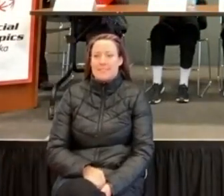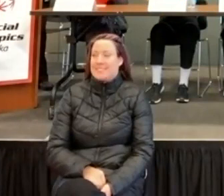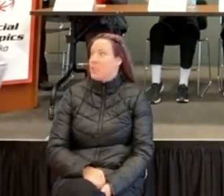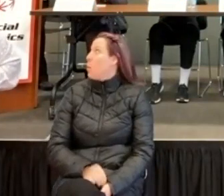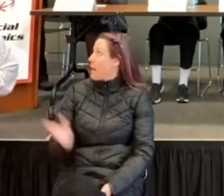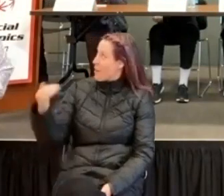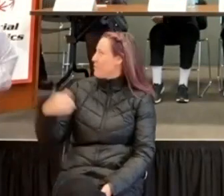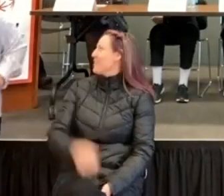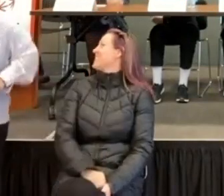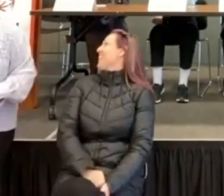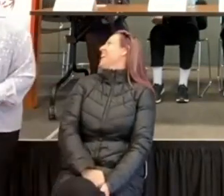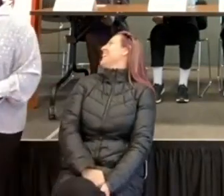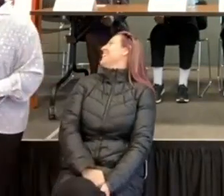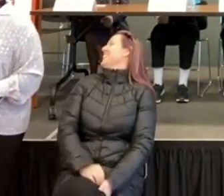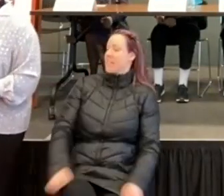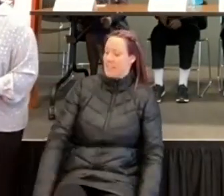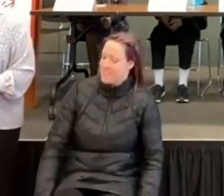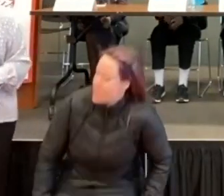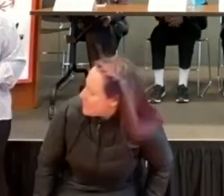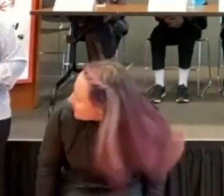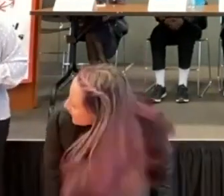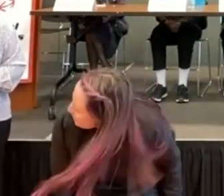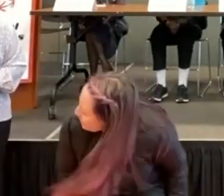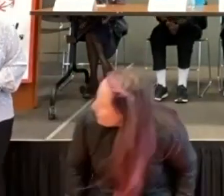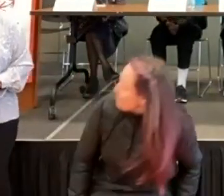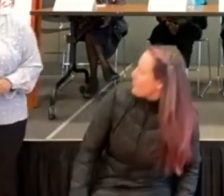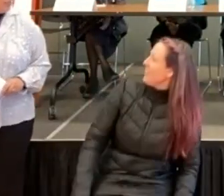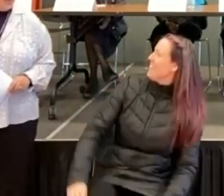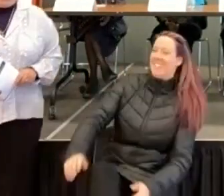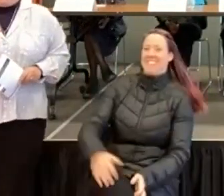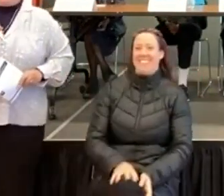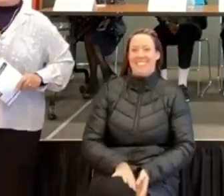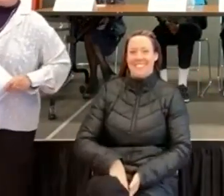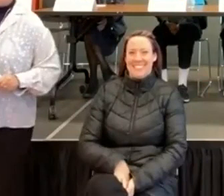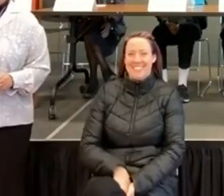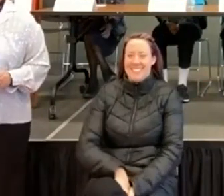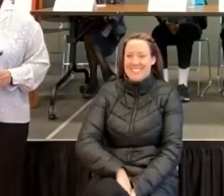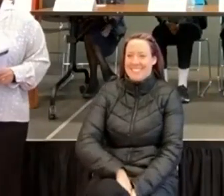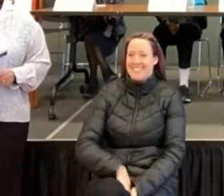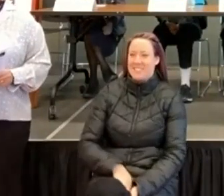Sorry. Come on, that's I'm fine. happy to see that. Thank you, thank you.